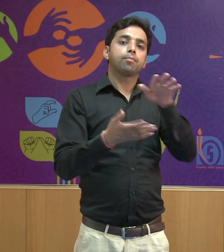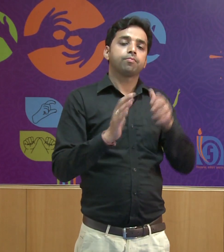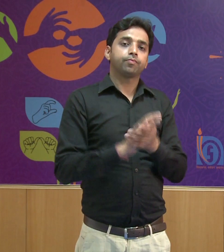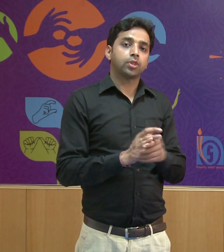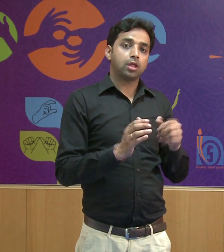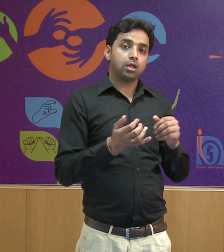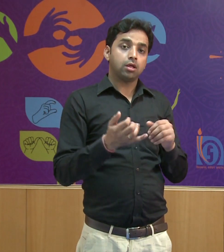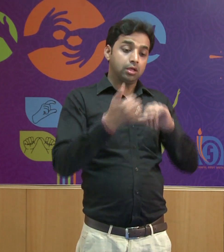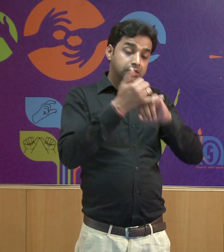Southeast Asia,